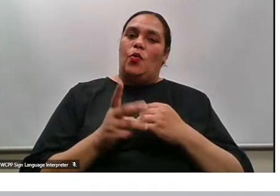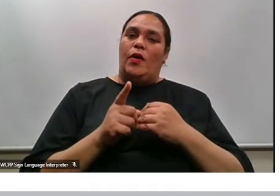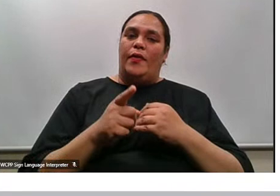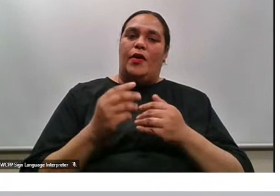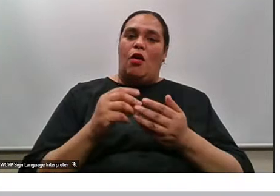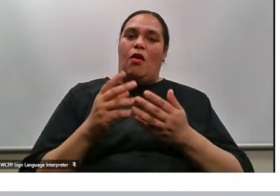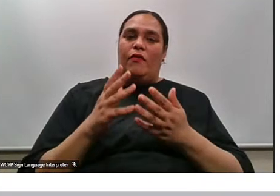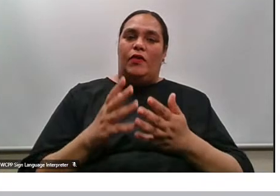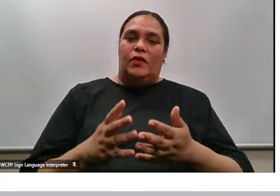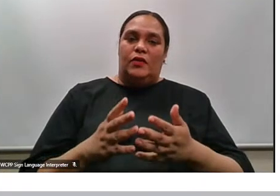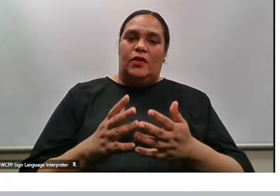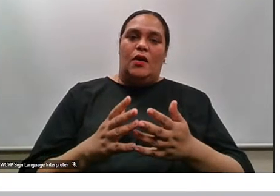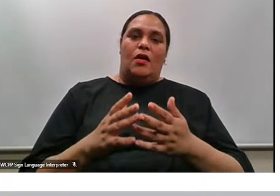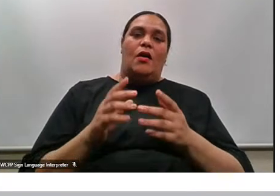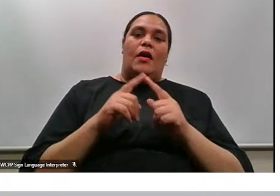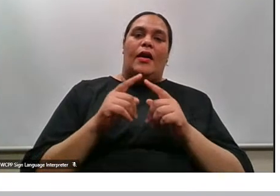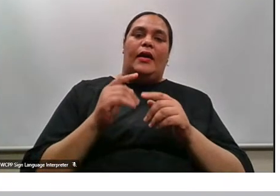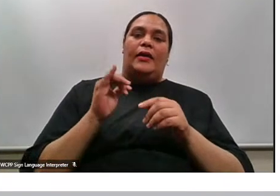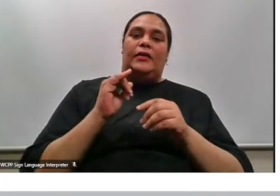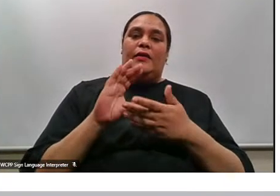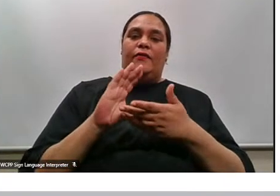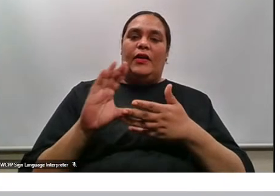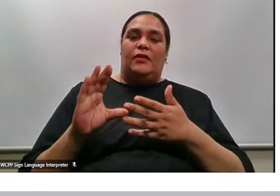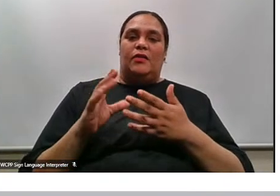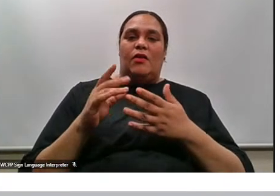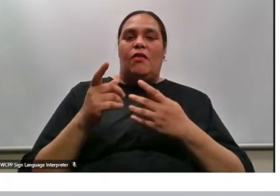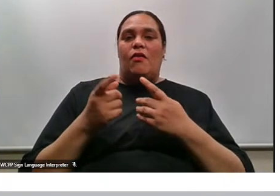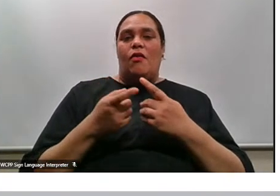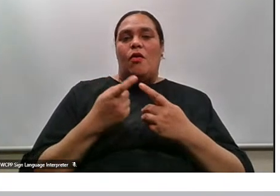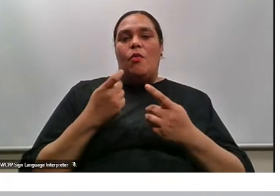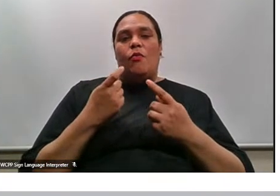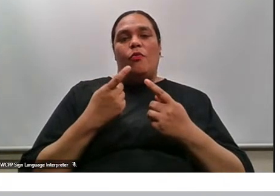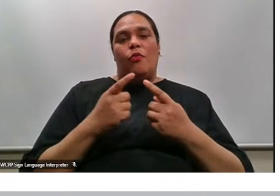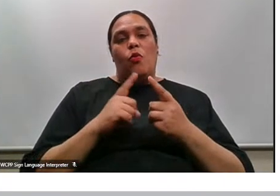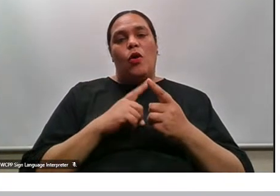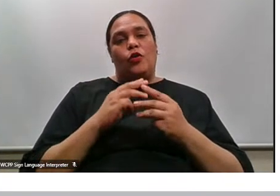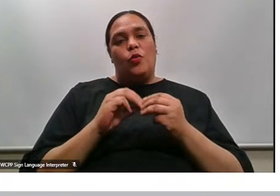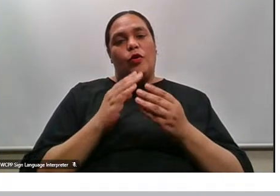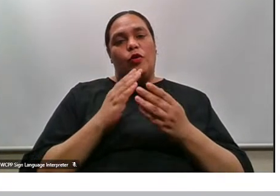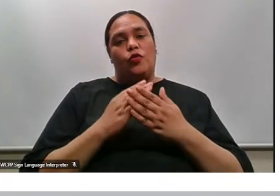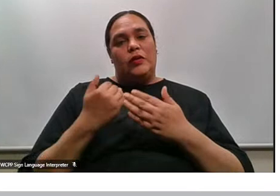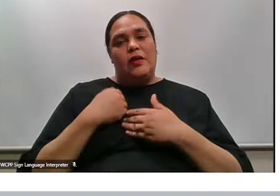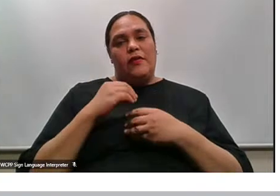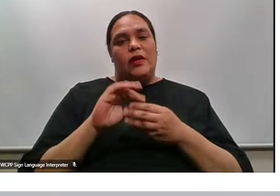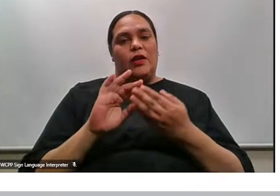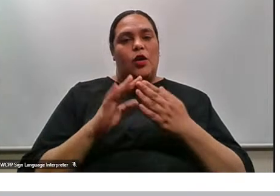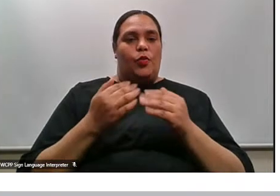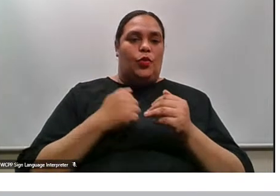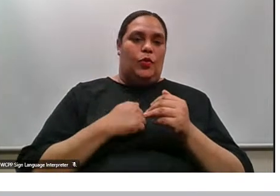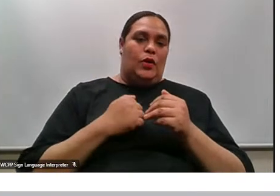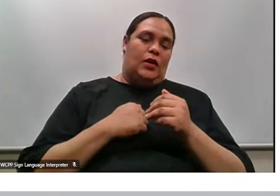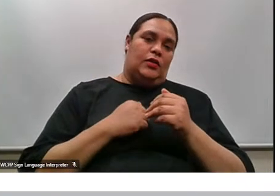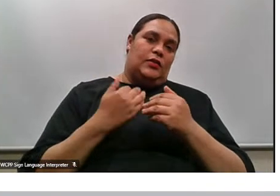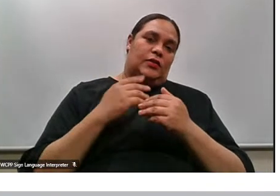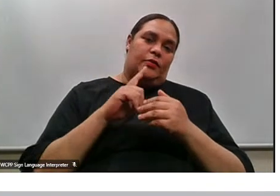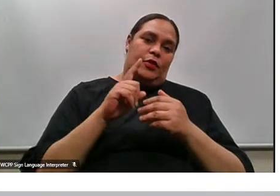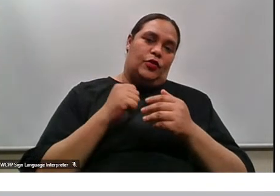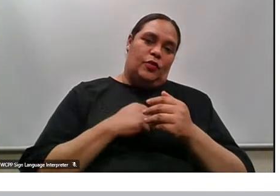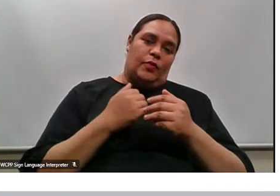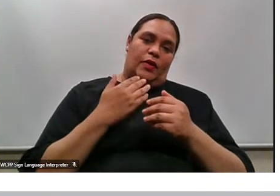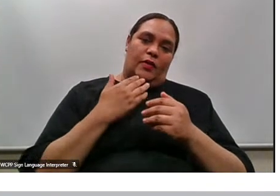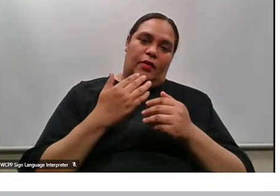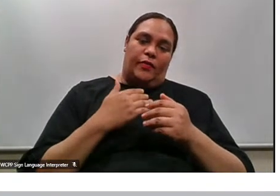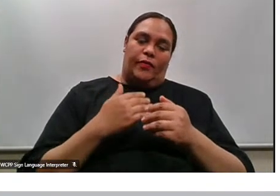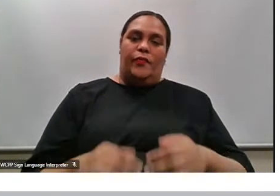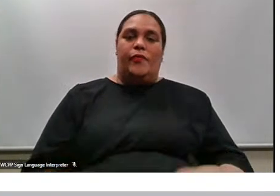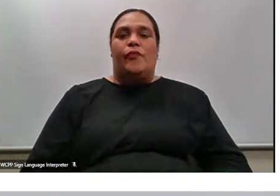that we have trained and invested so much on to ensure safety in our communities? That's my question, Chair. Thank you.